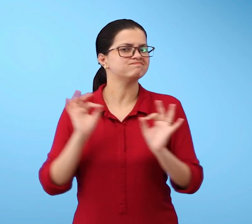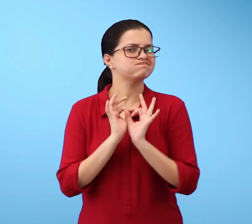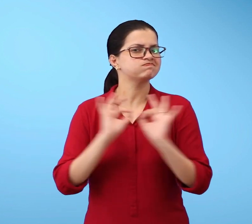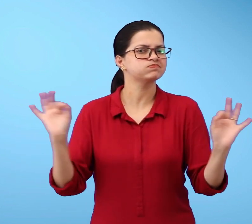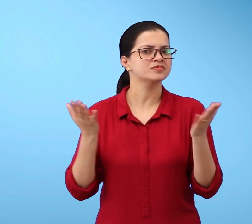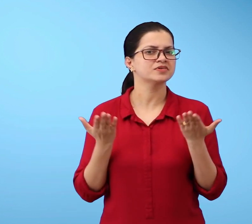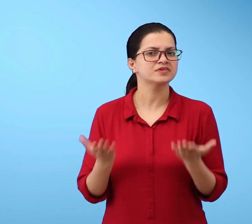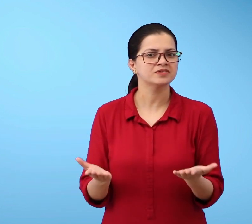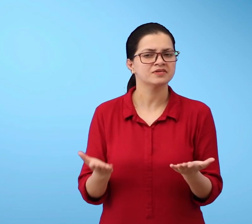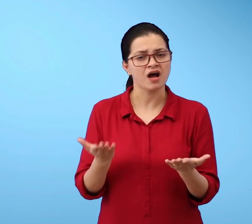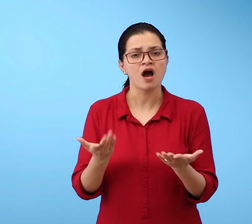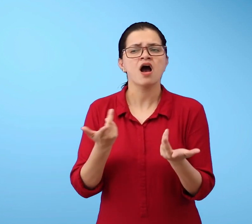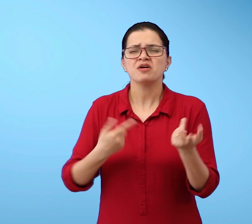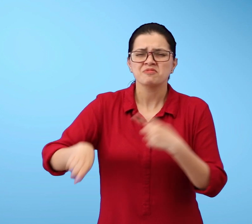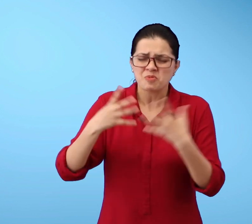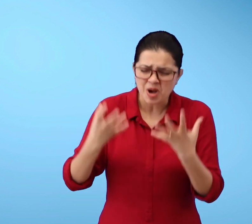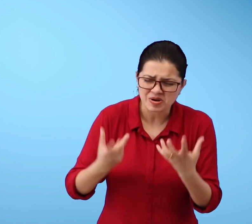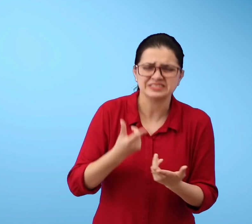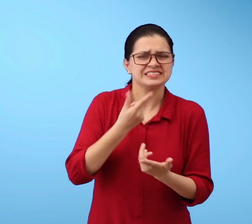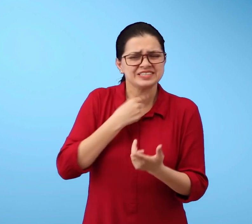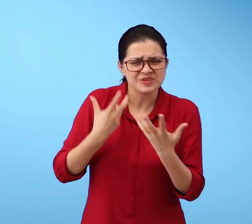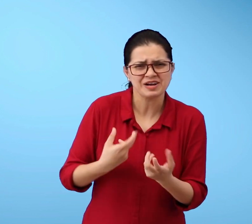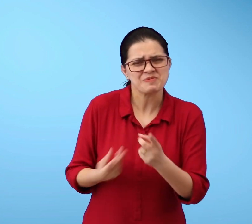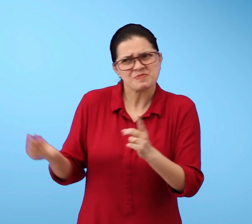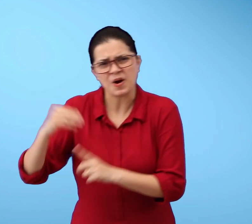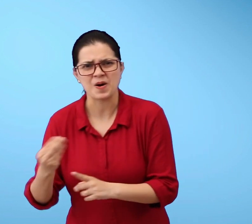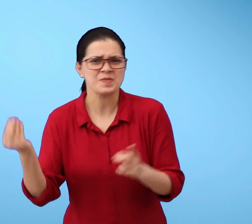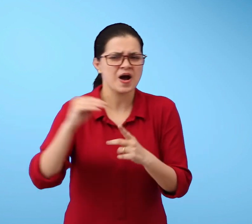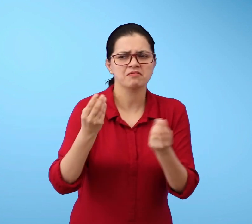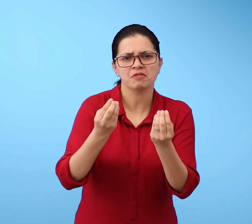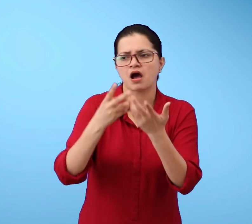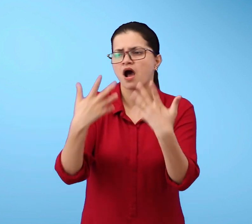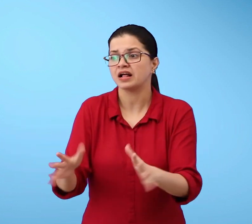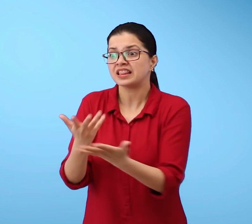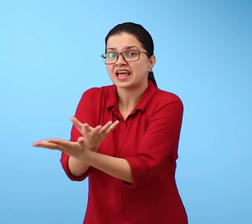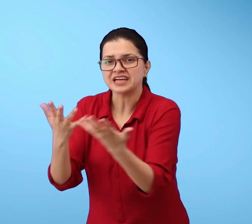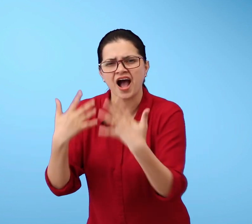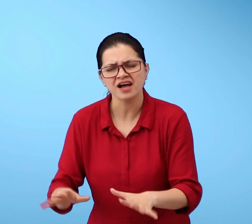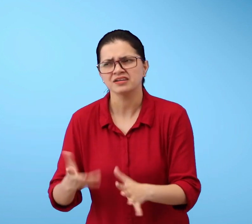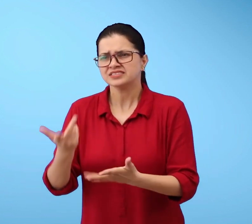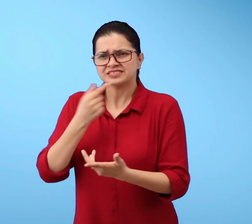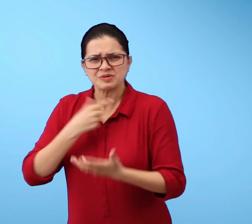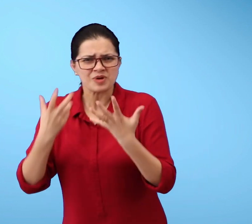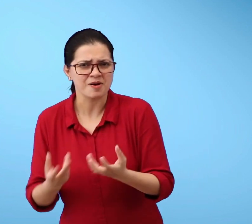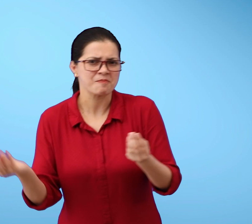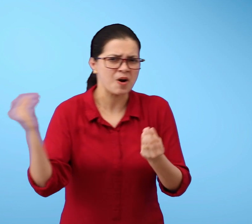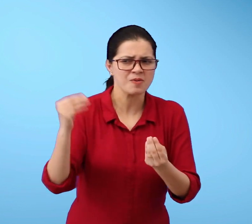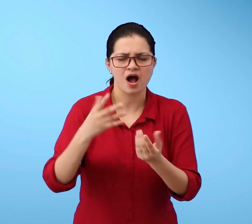we are not satisfied, and we want even more, or want other things.